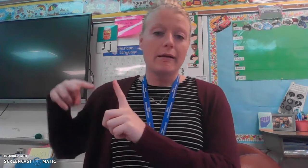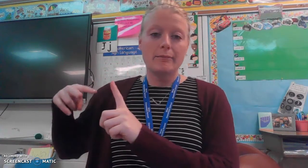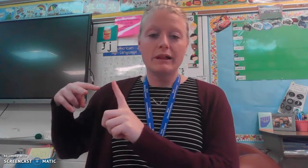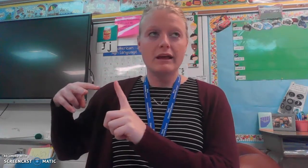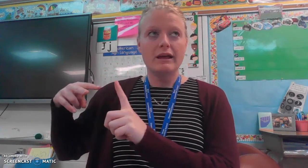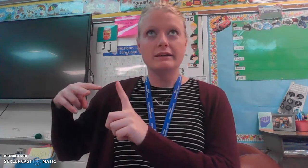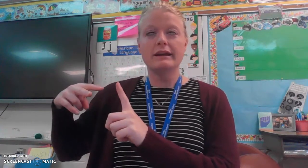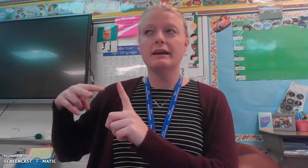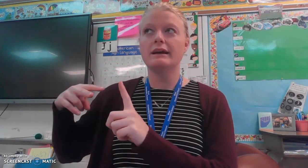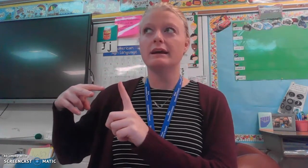Unplug.